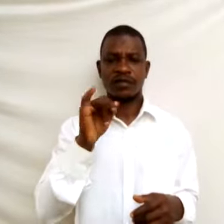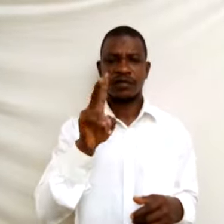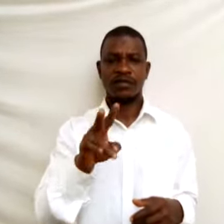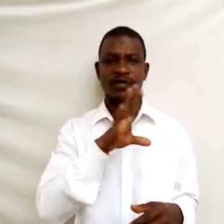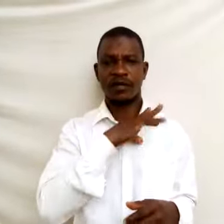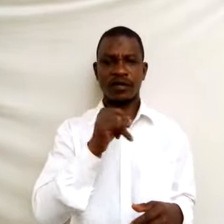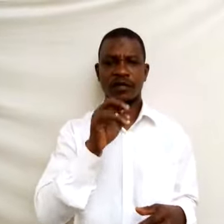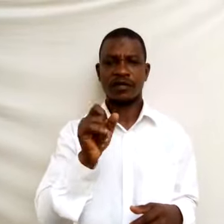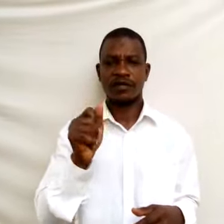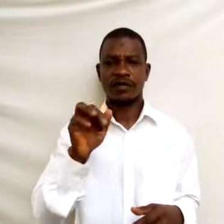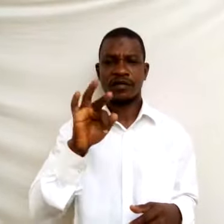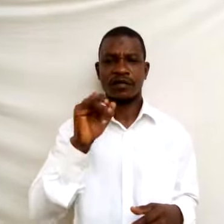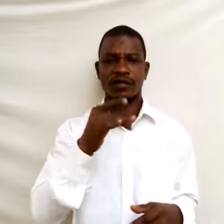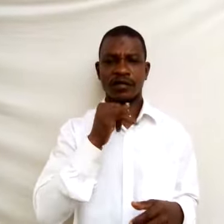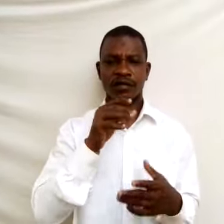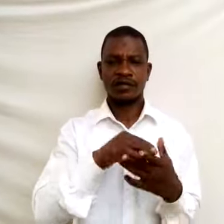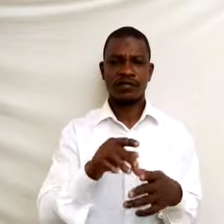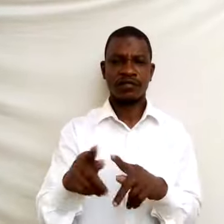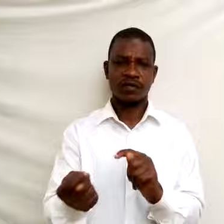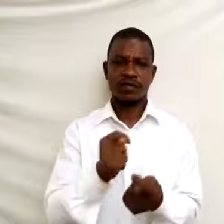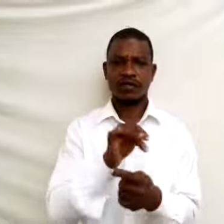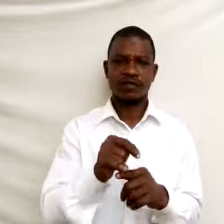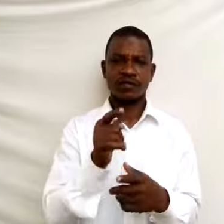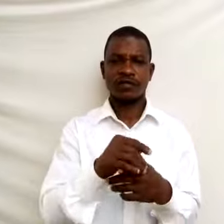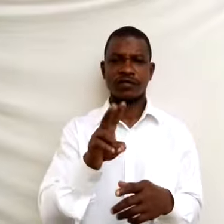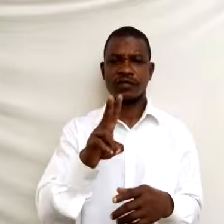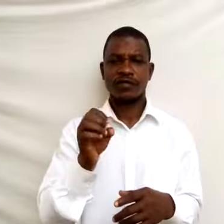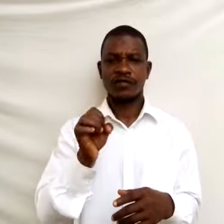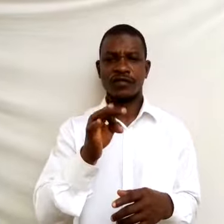AIDS can be transmitted to fetus and infant.